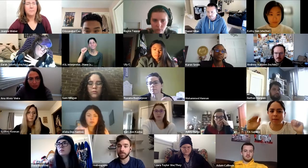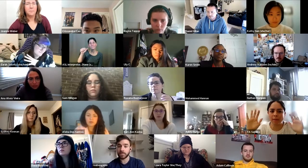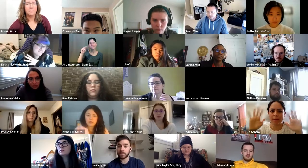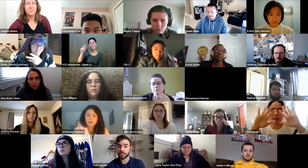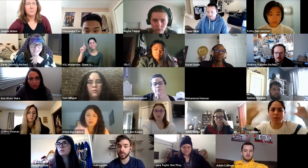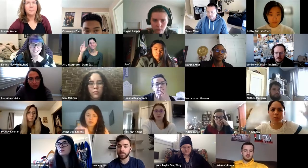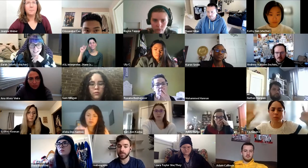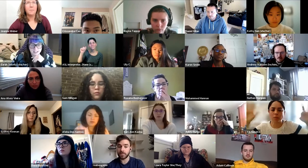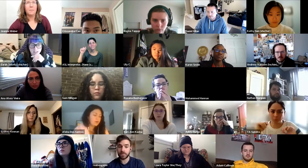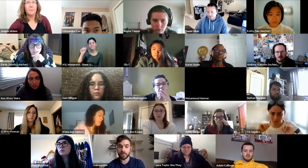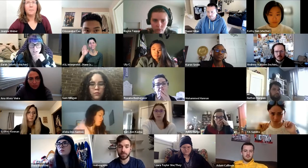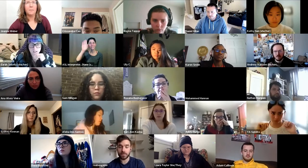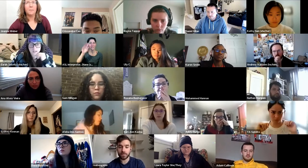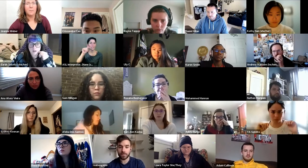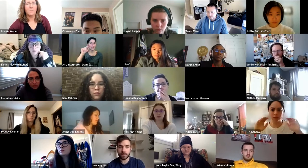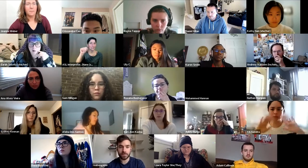Just 1 second.